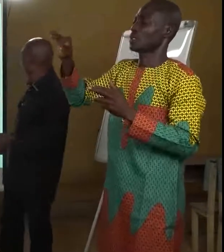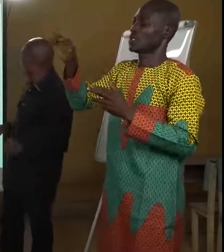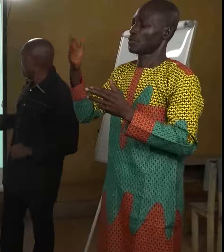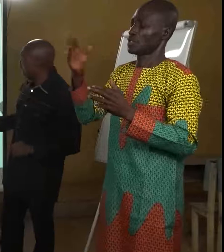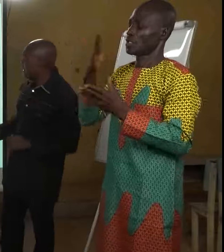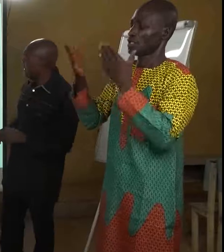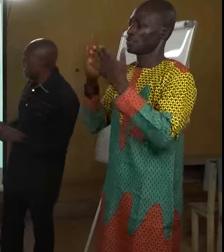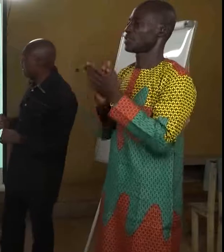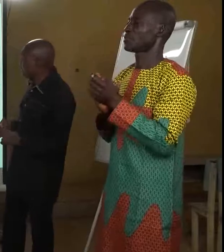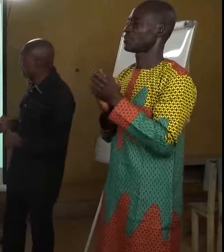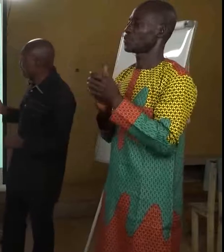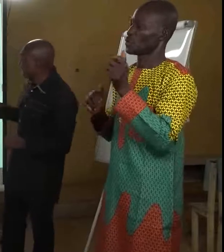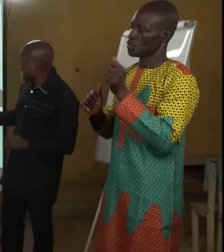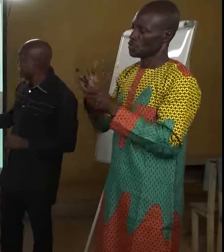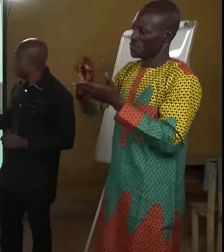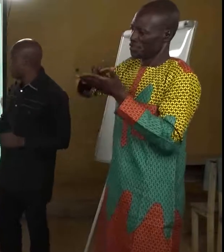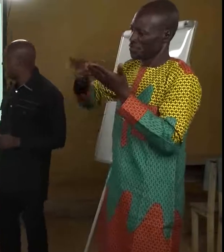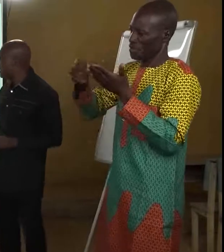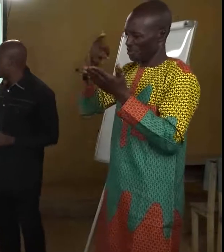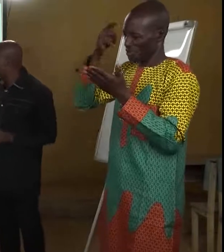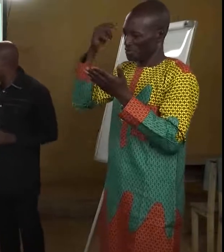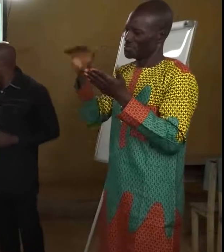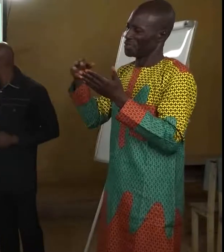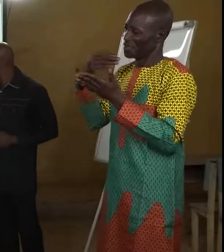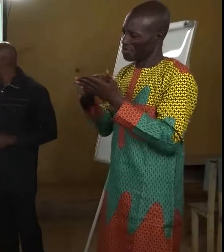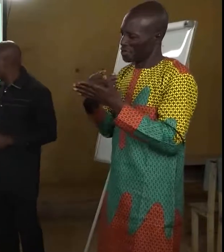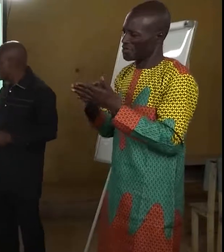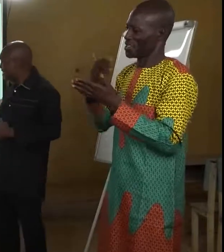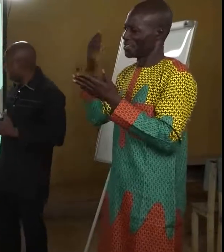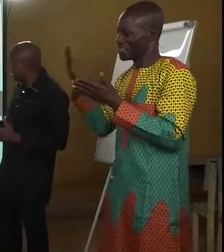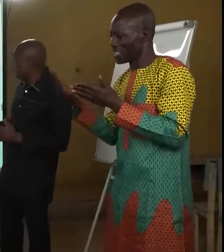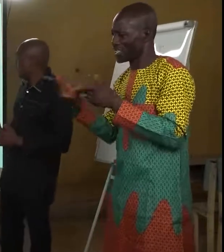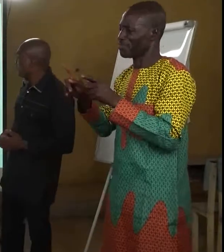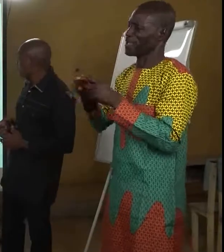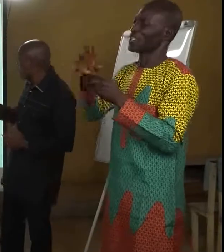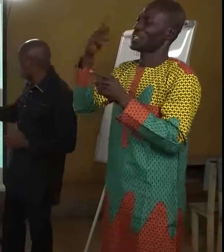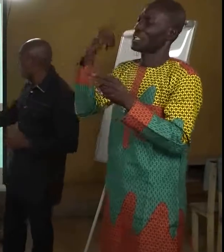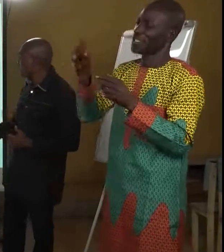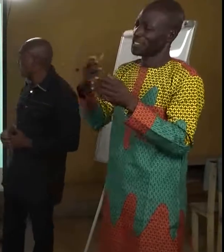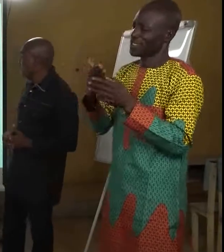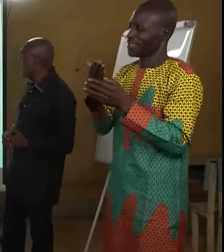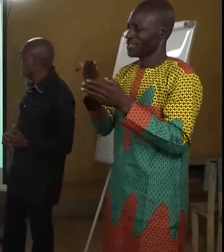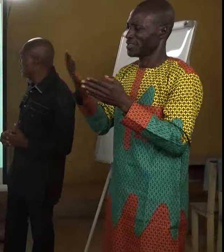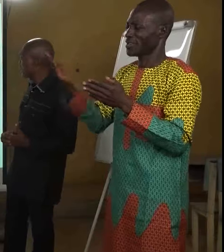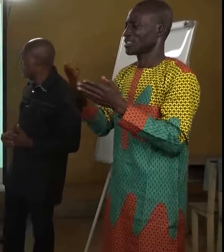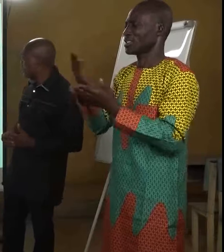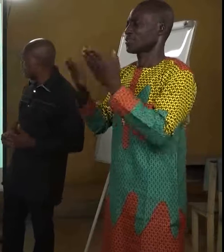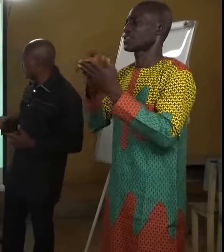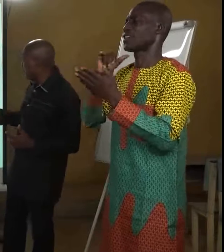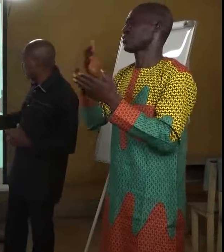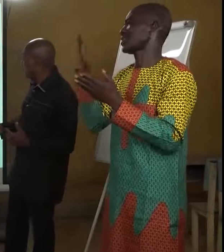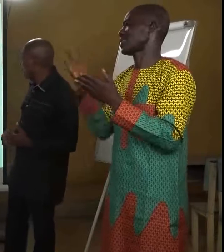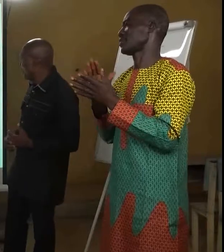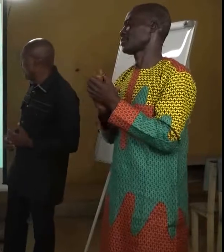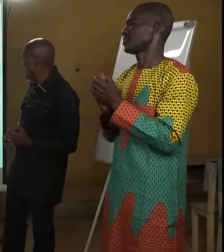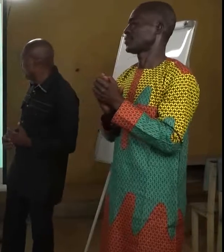resulting as a result of large money in circulation. When there is large money pumped into the economy,